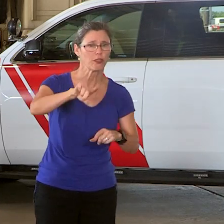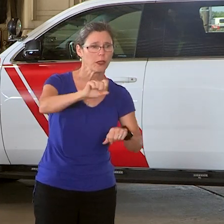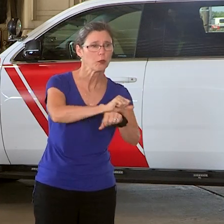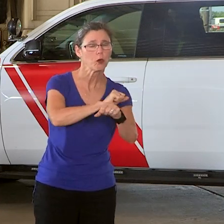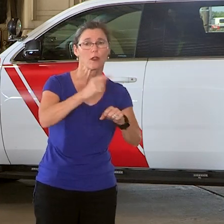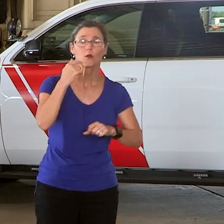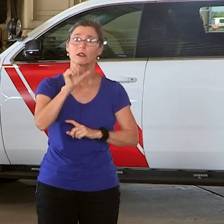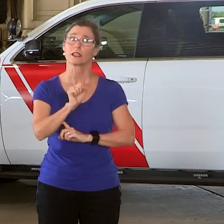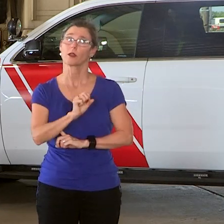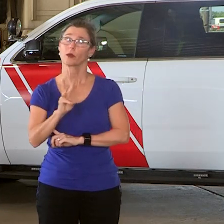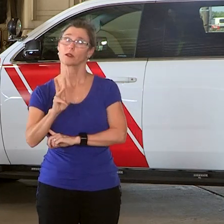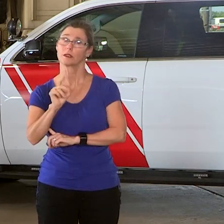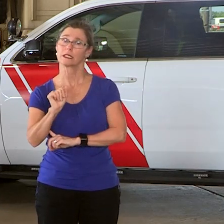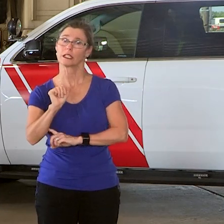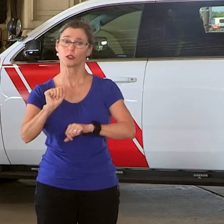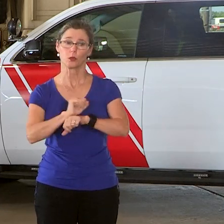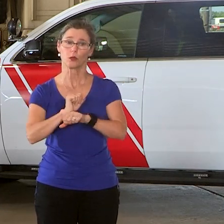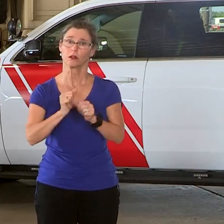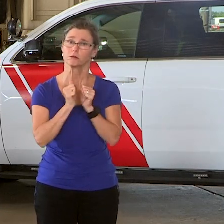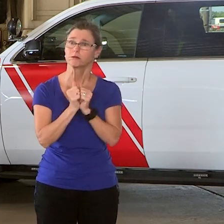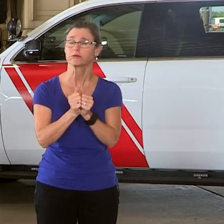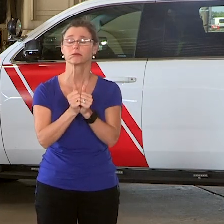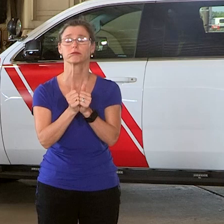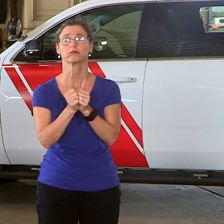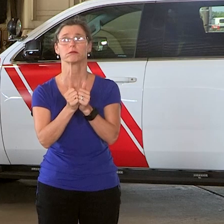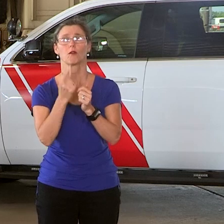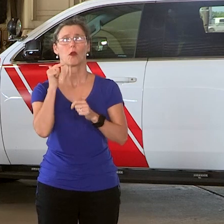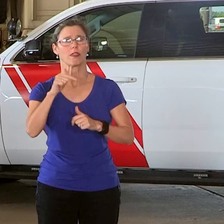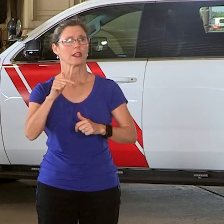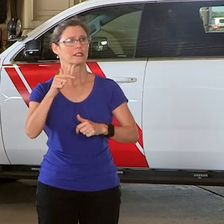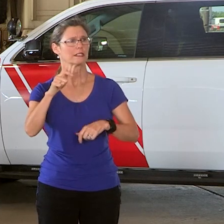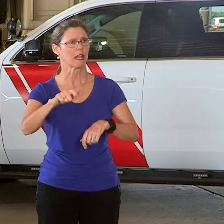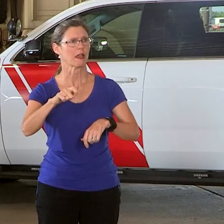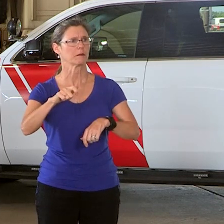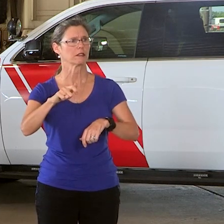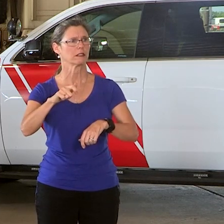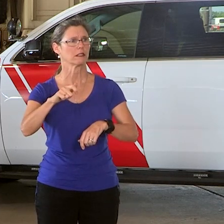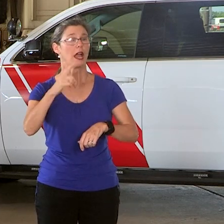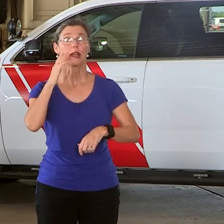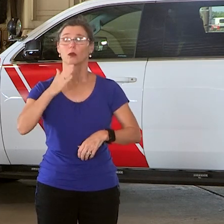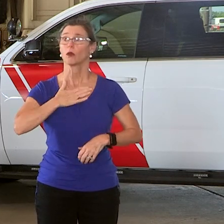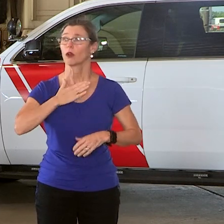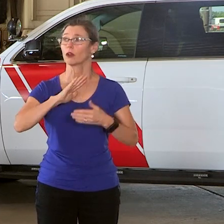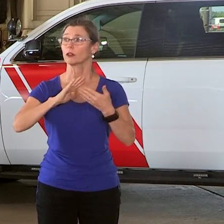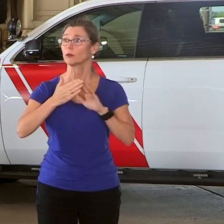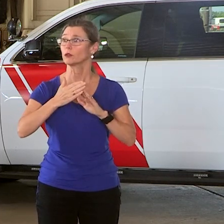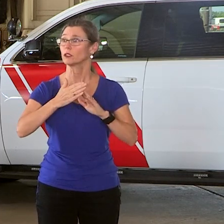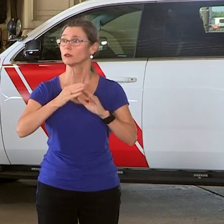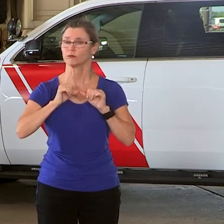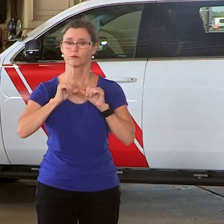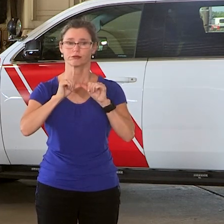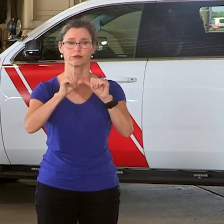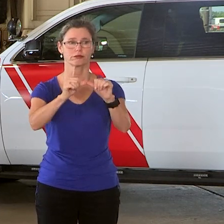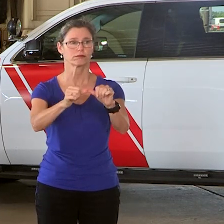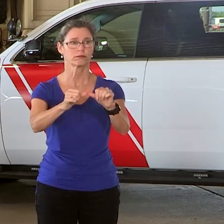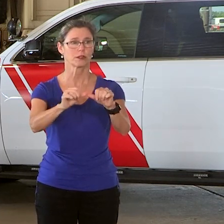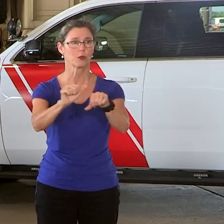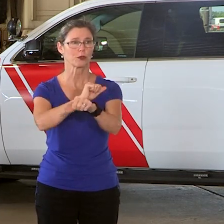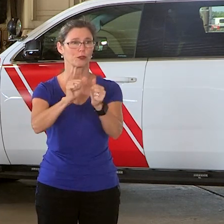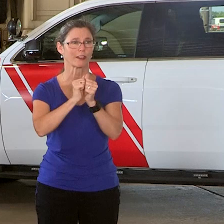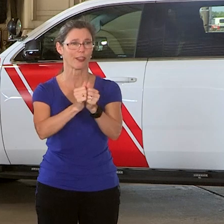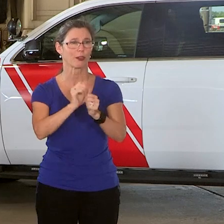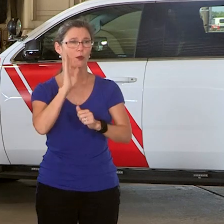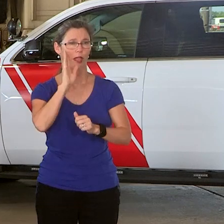this time of need. I know that our community will stand together and persevere through this hard time. Thank